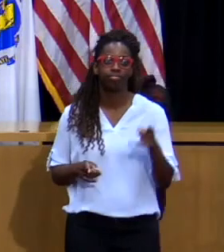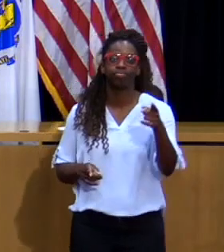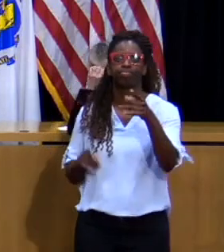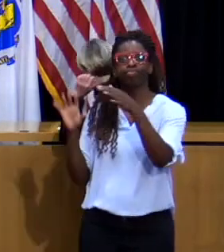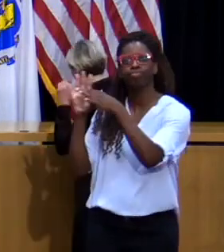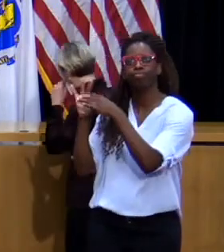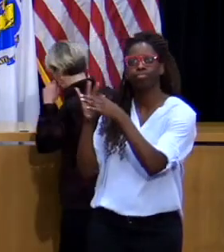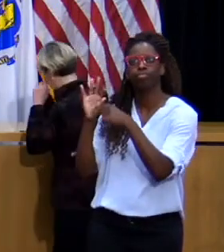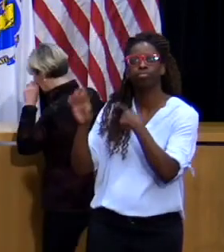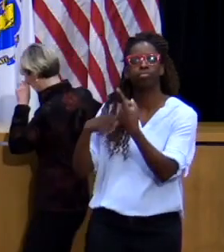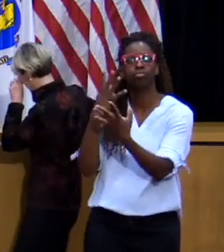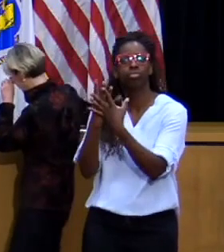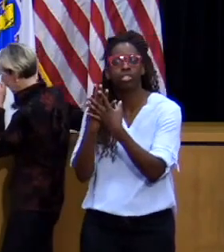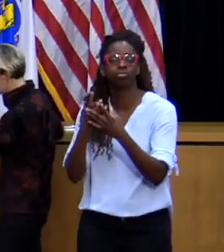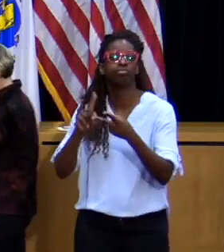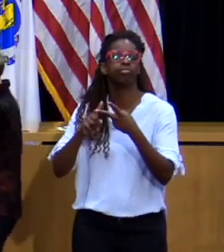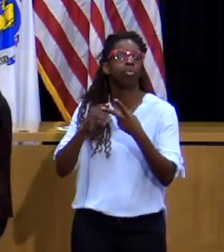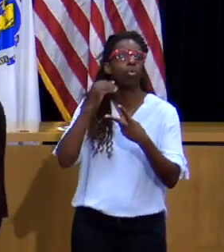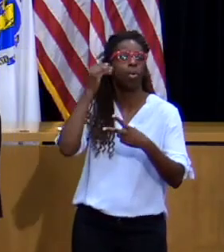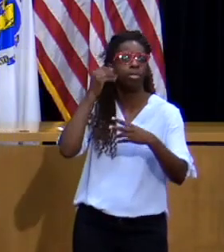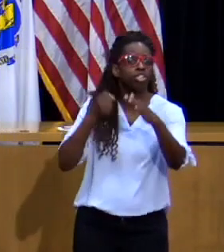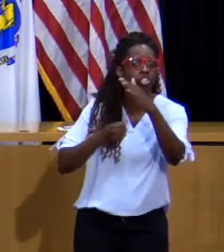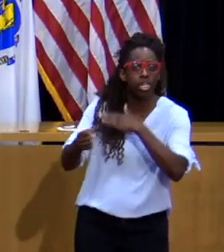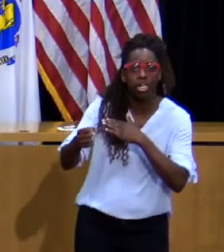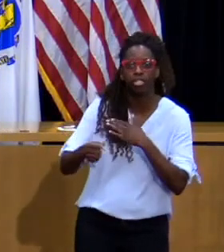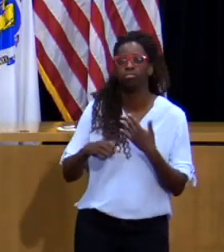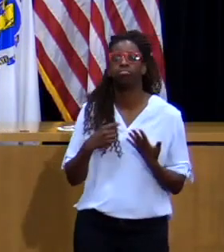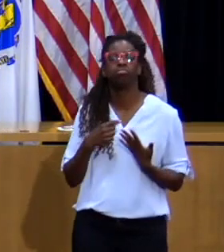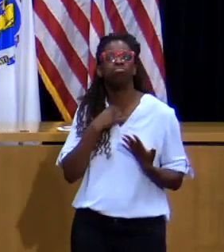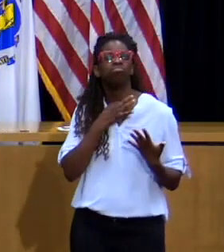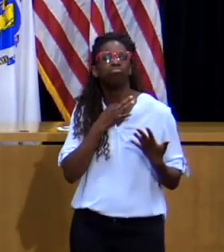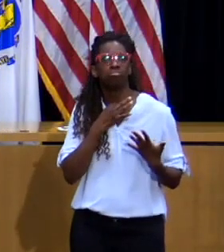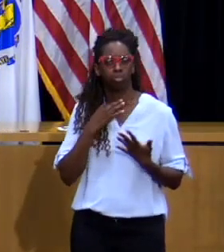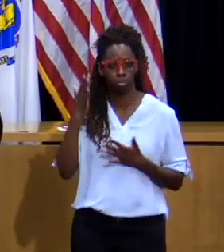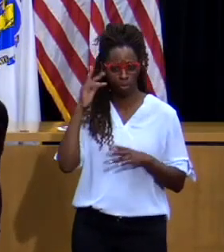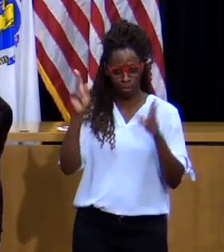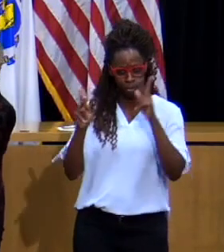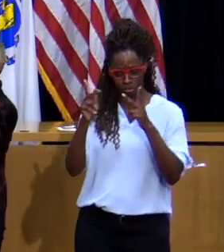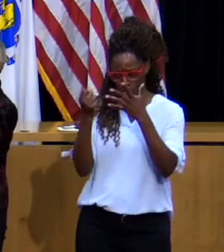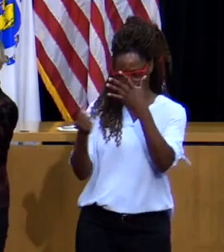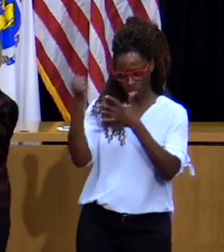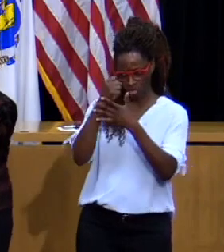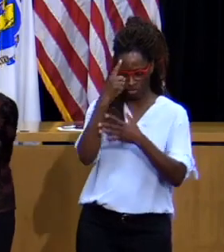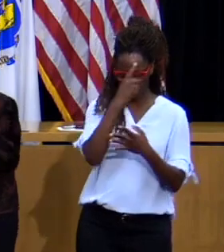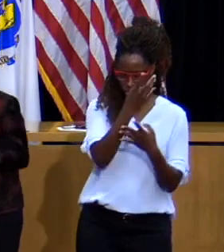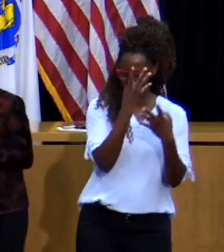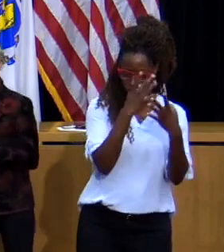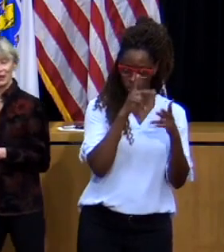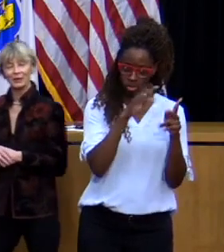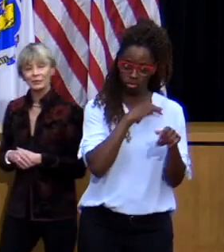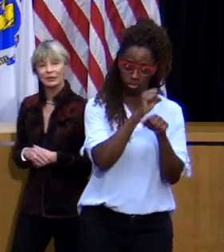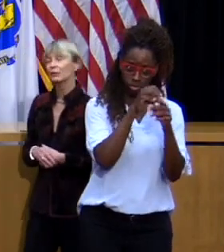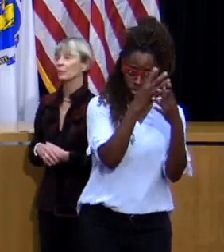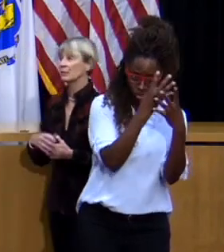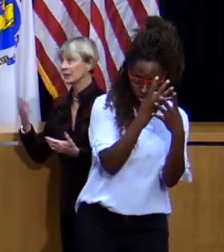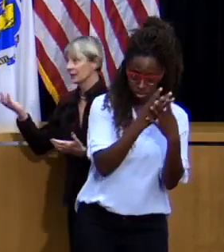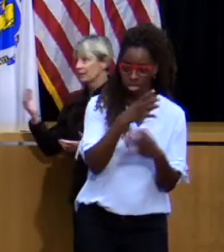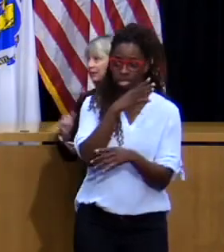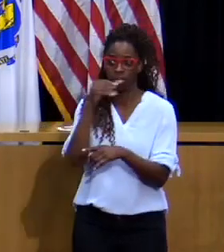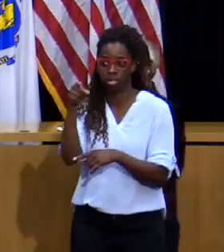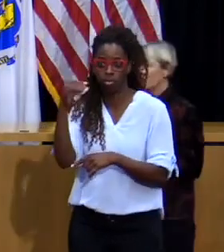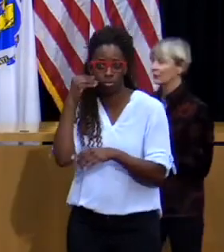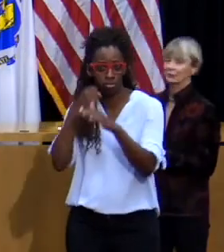people have some questions about why those populations need to be in phase 1. Well, actually, I should leave it to the advisory